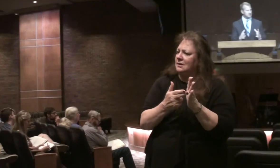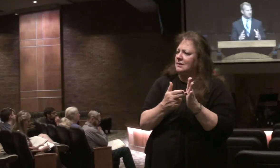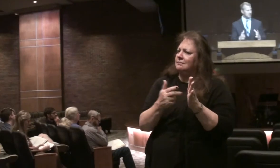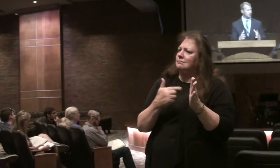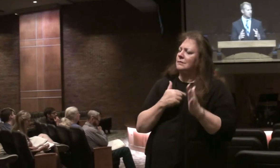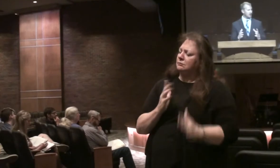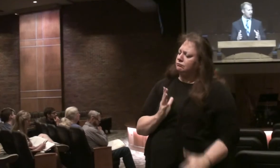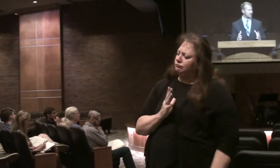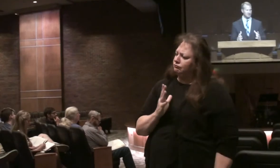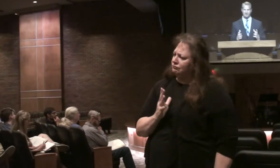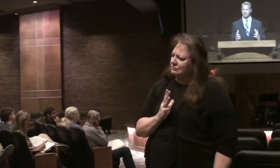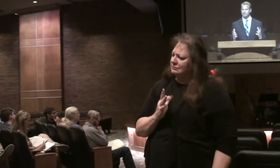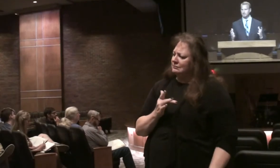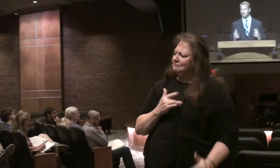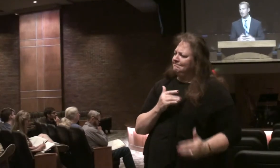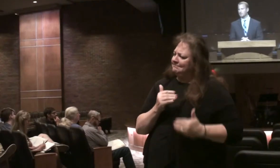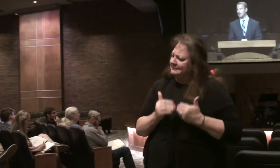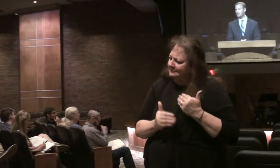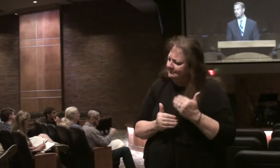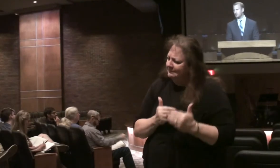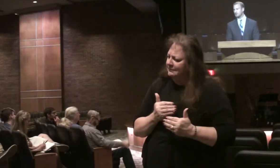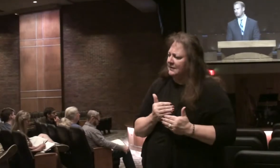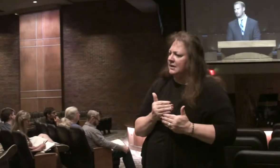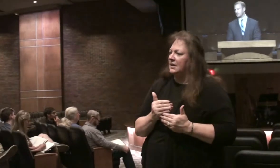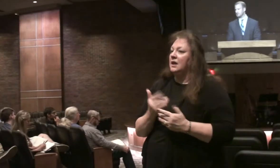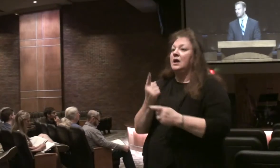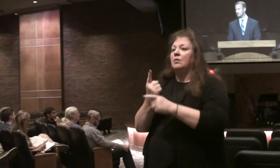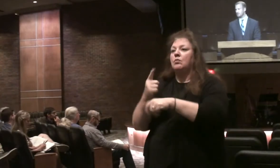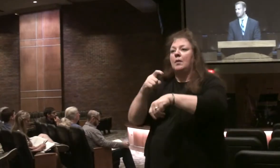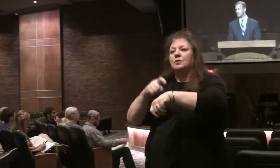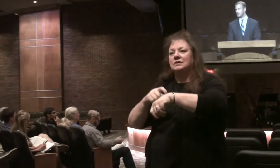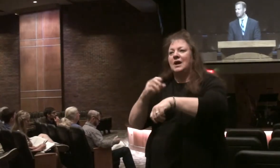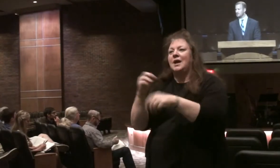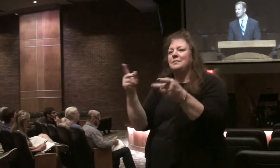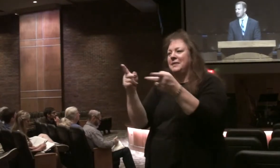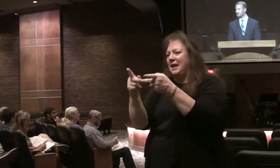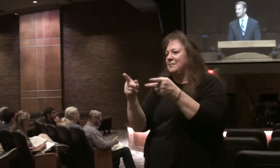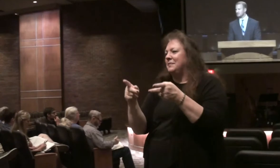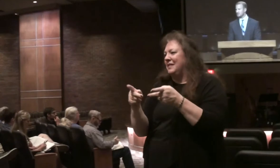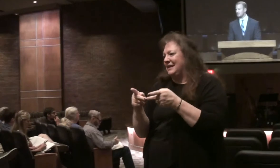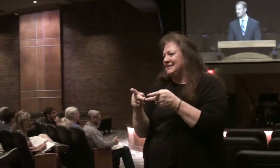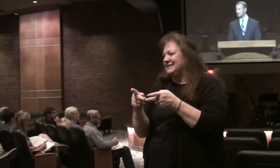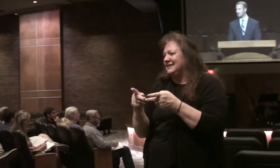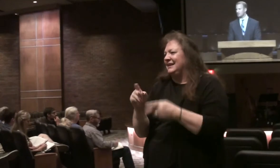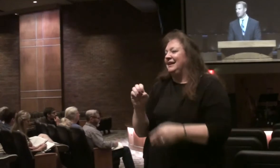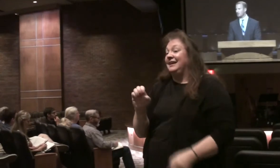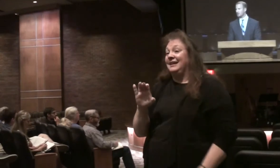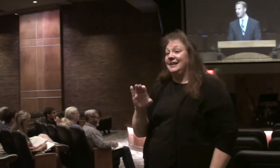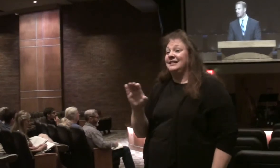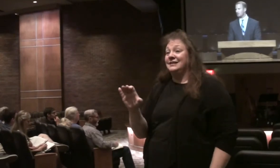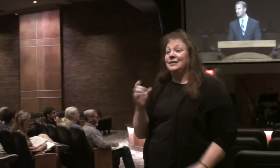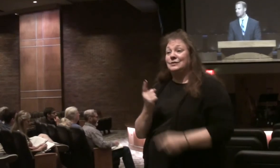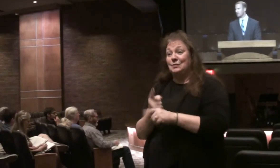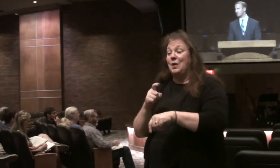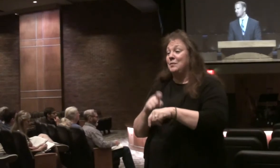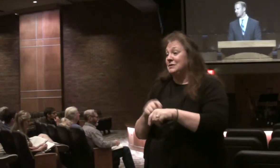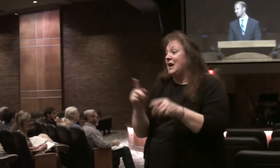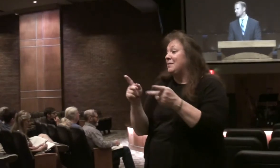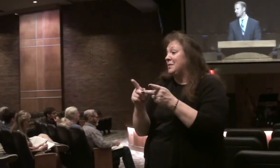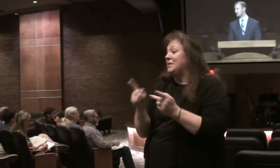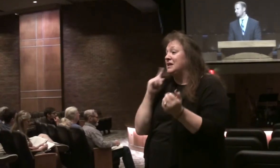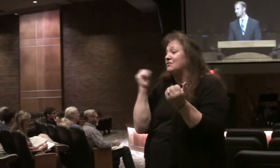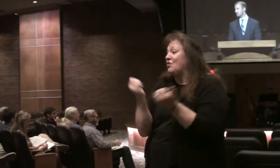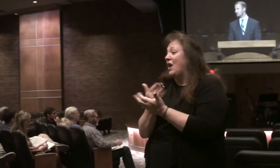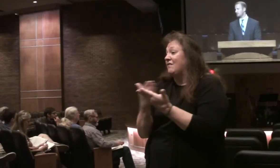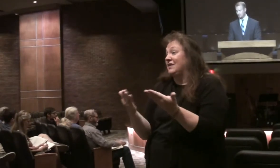we're considerate, we're kind. This is a proper time and place for this. Ecclesiastes. There's a proper time and place for everything under